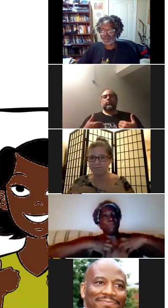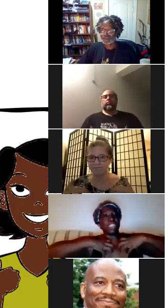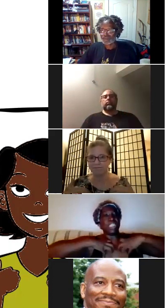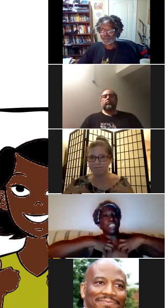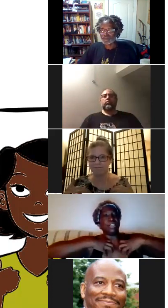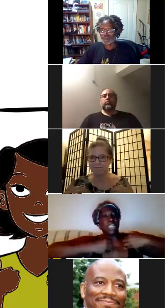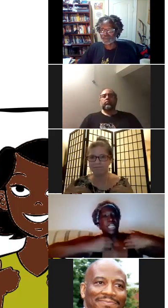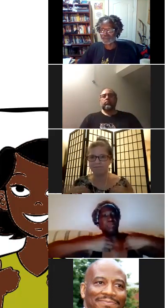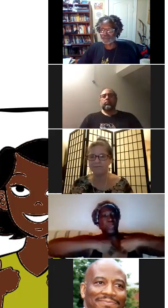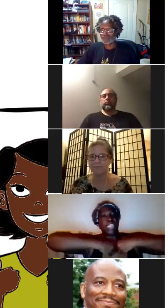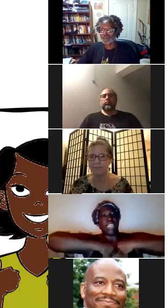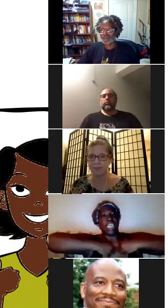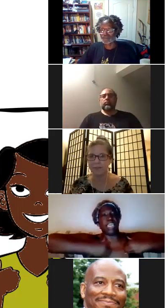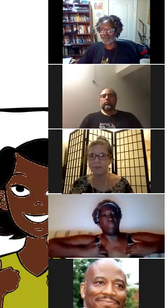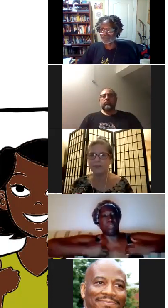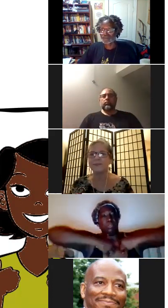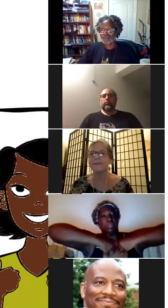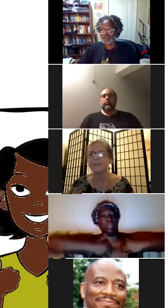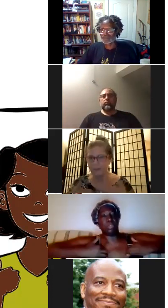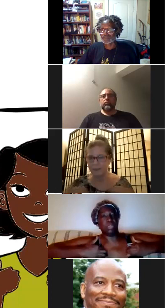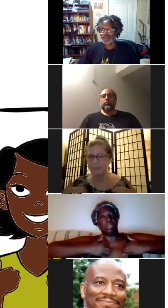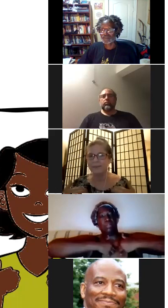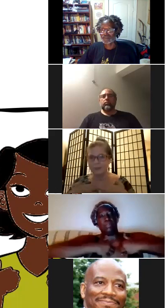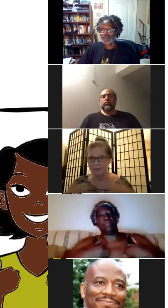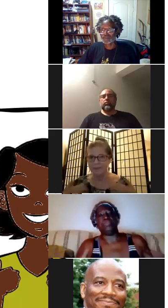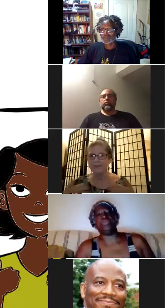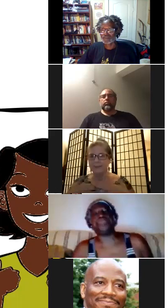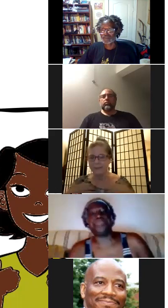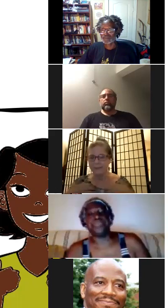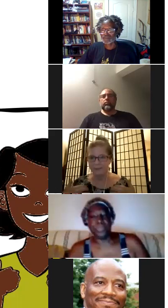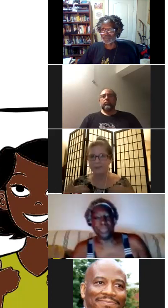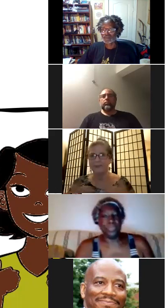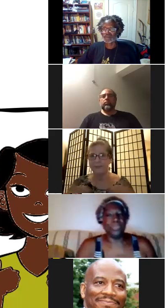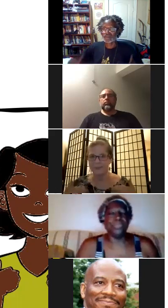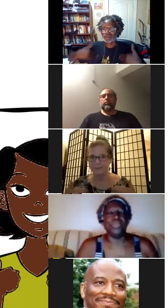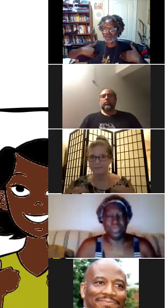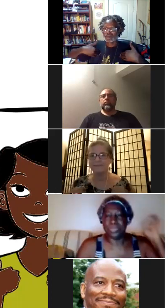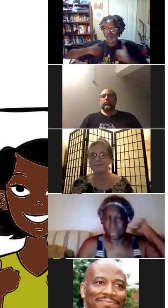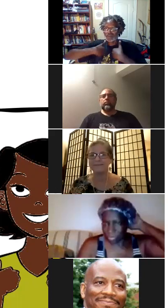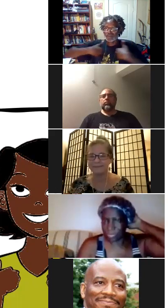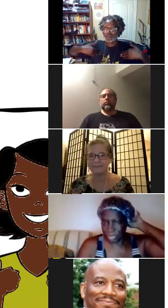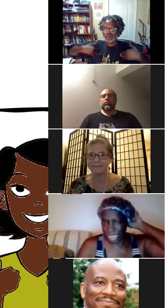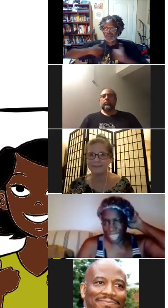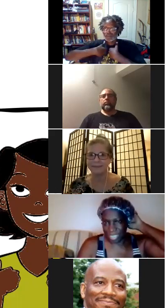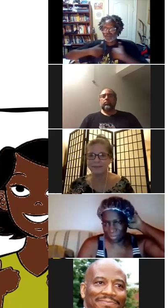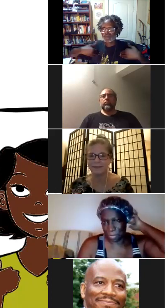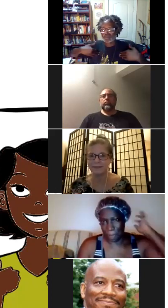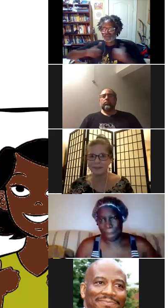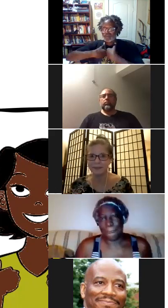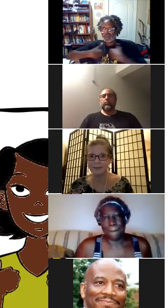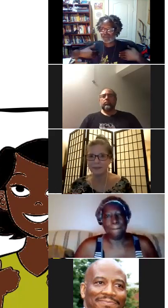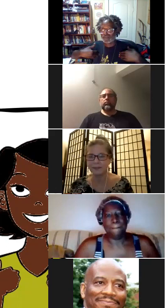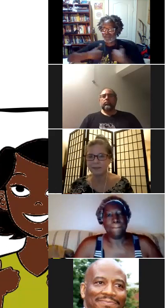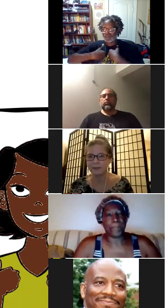It's representing their lungs breathing. Animal. Oh, that's why the arrows are there. Okay. Yeah.